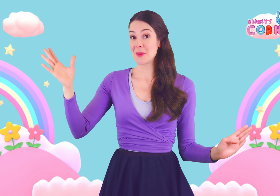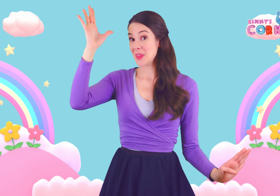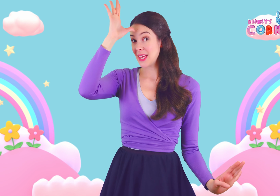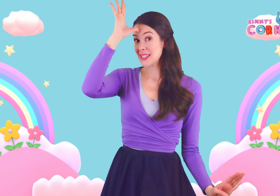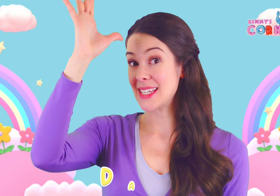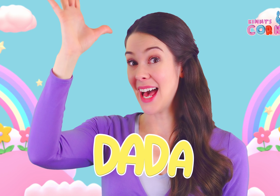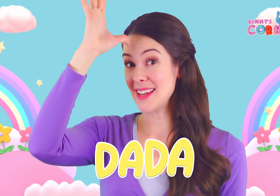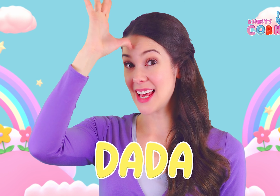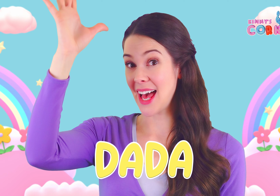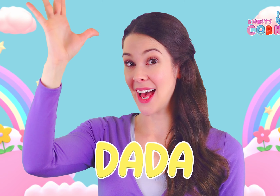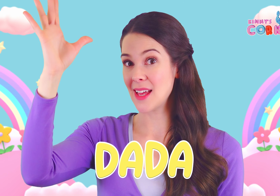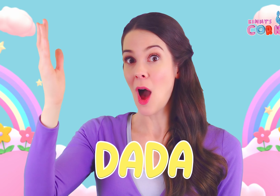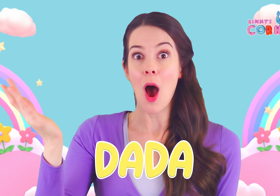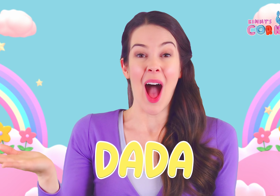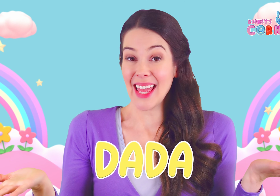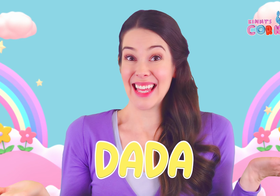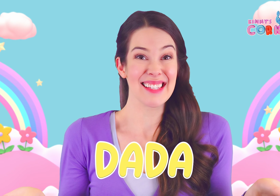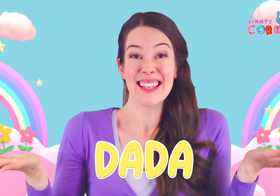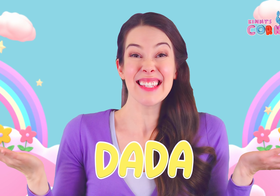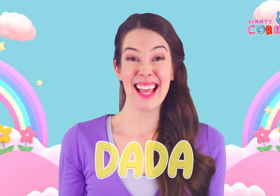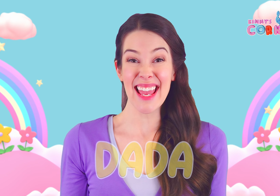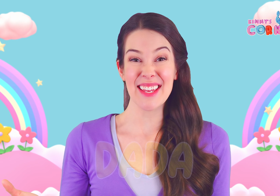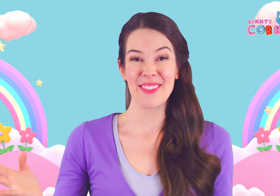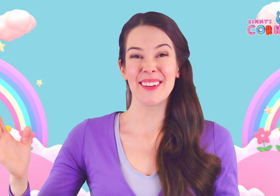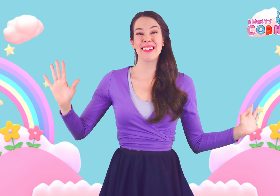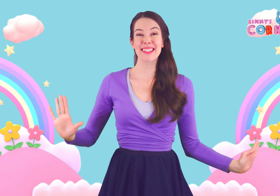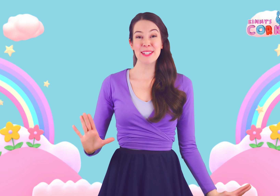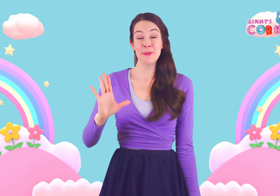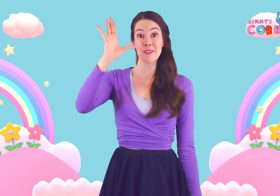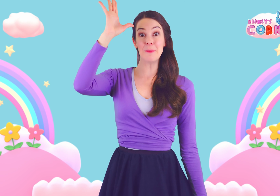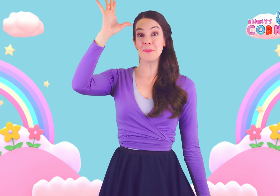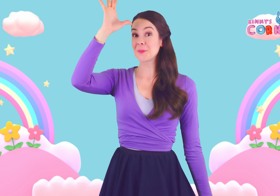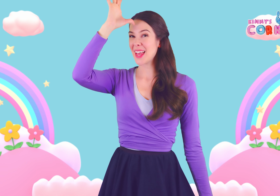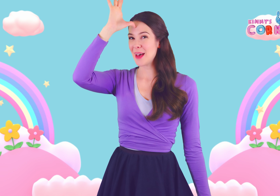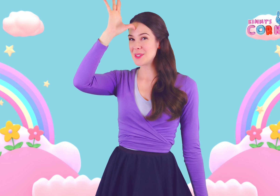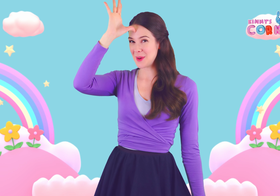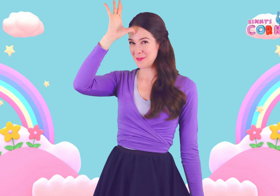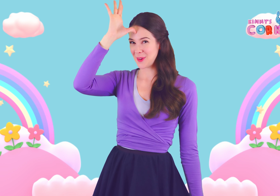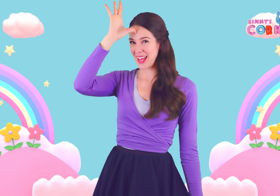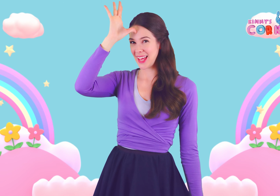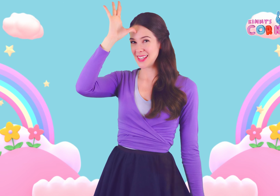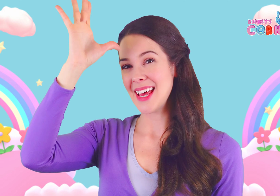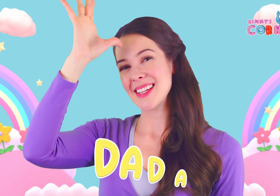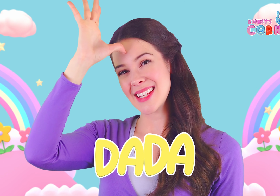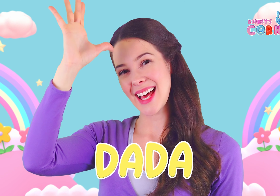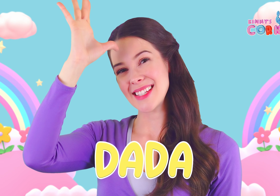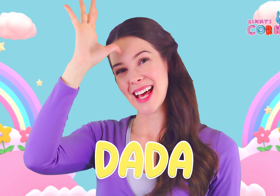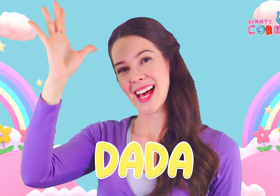dada? It's the same. We just move our thumb up to our forehead. Dada.